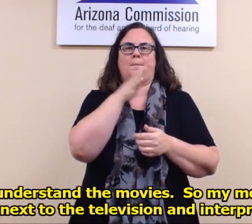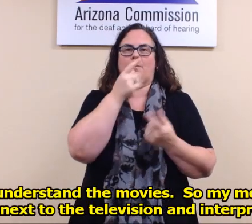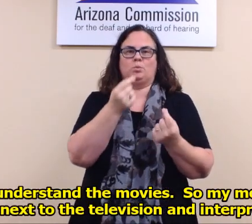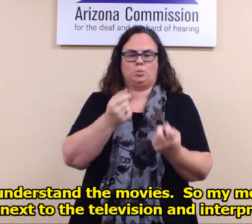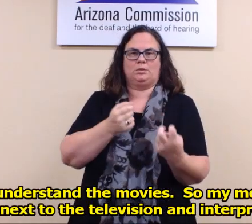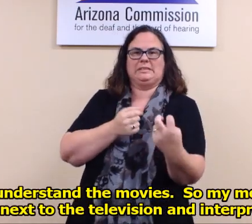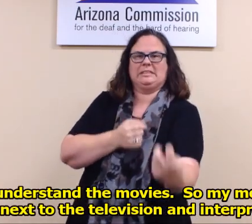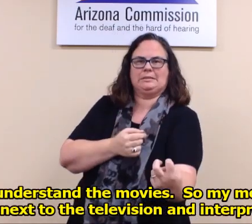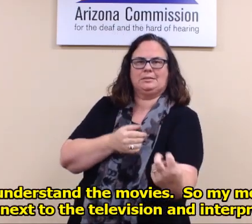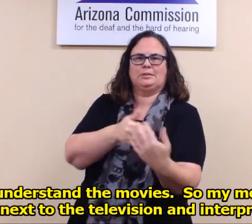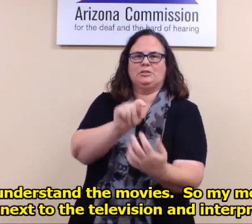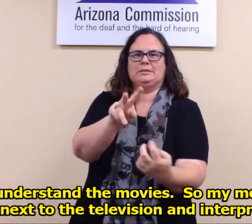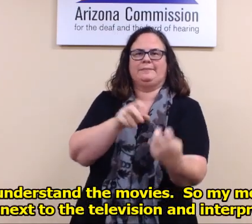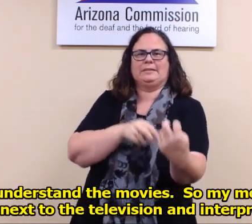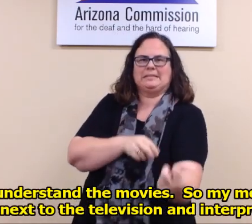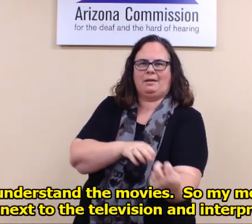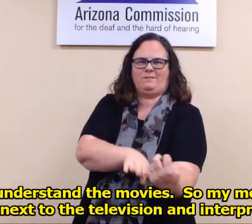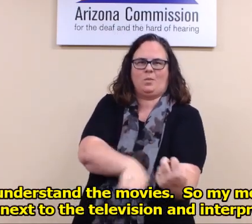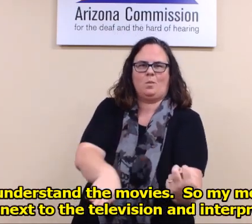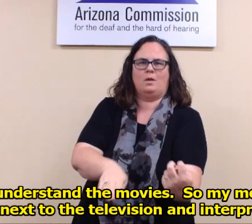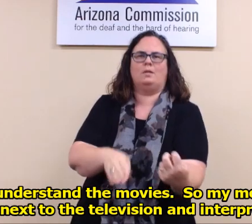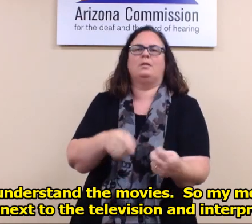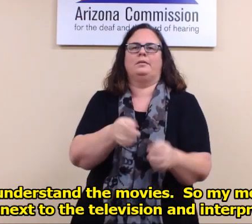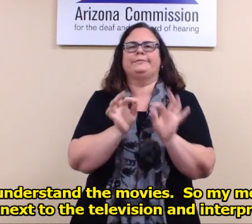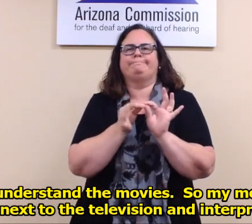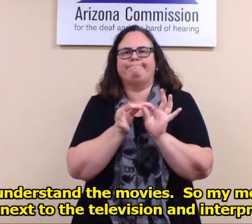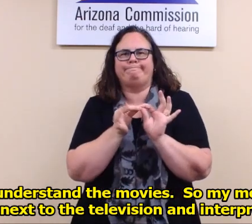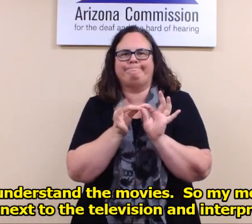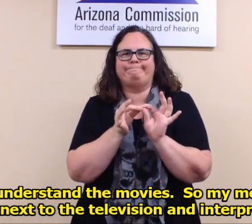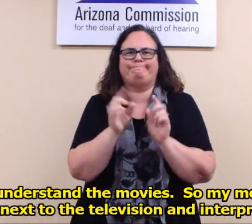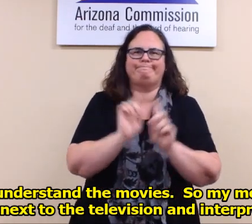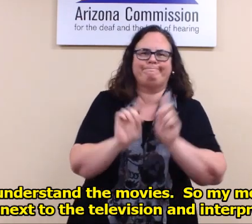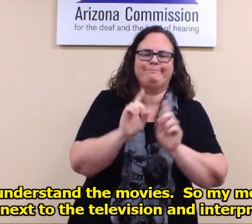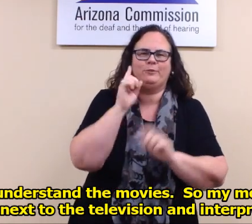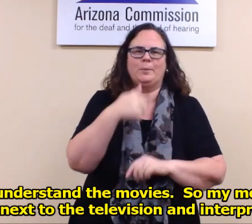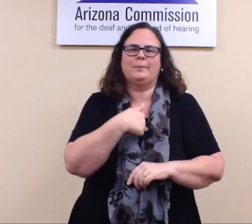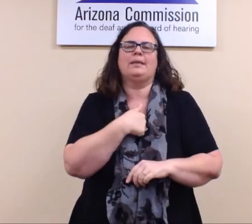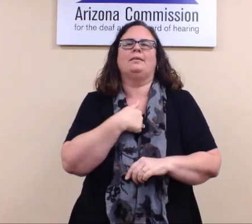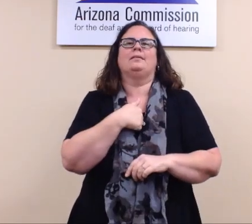movies. So my mom would sit on the floor next to the television and interpret for me.